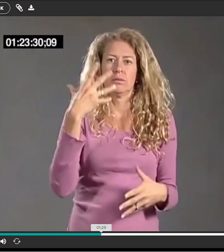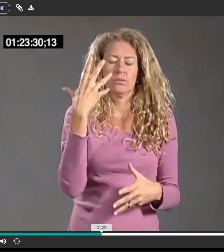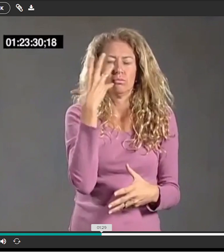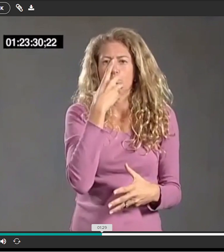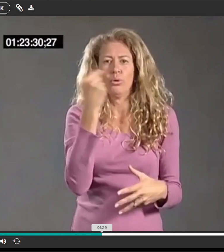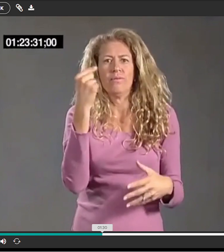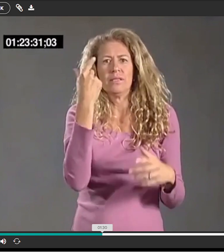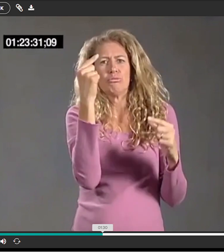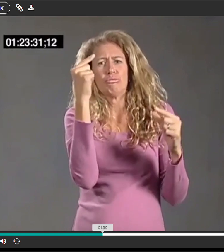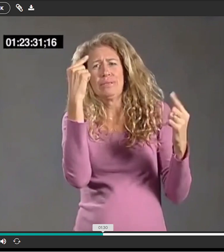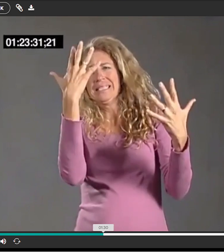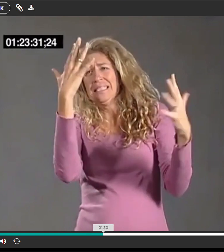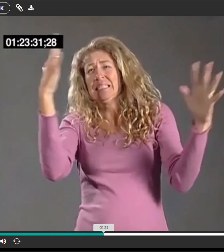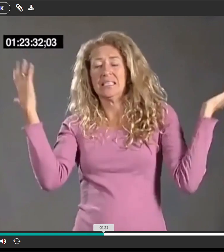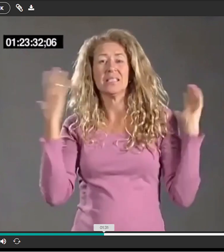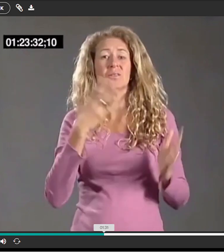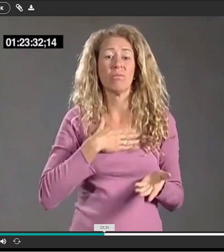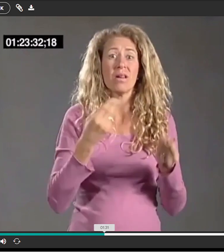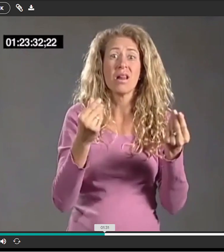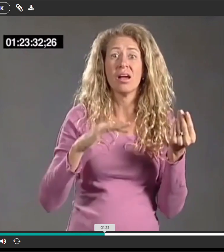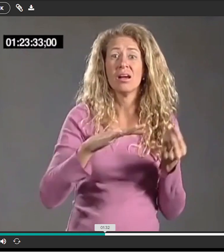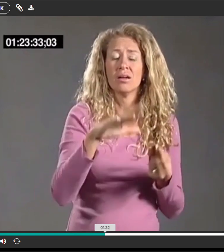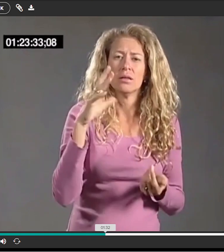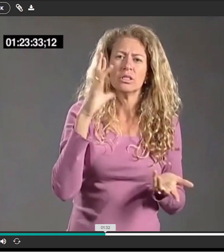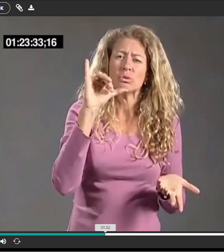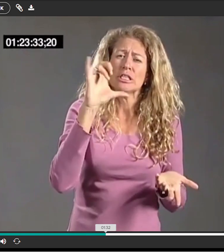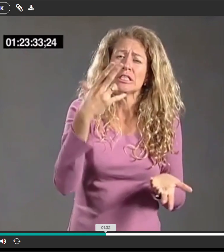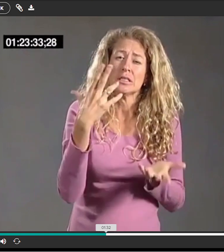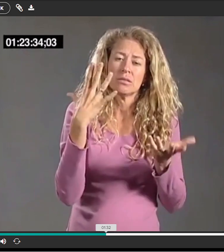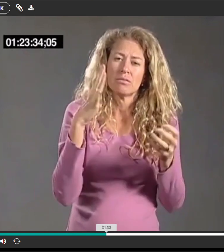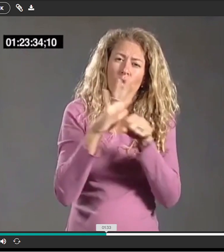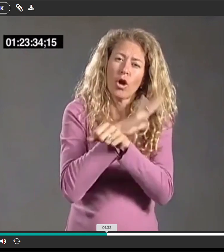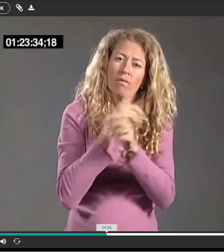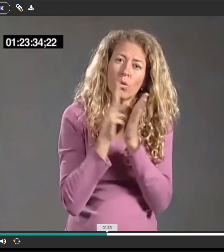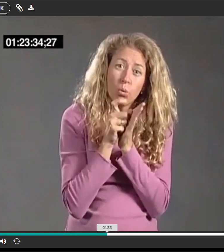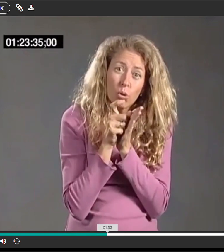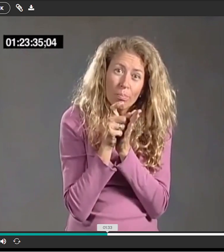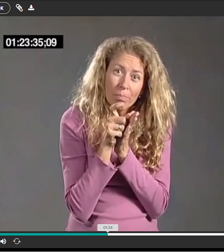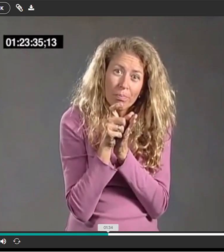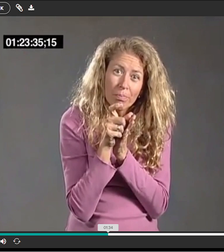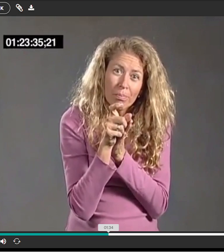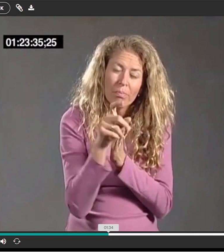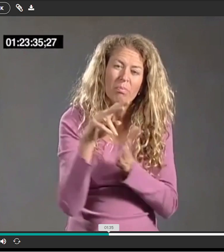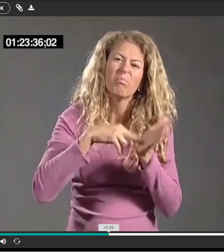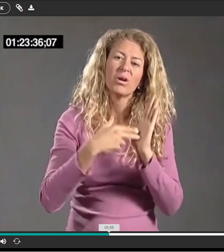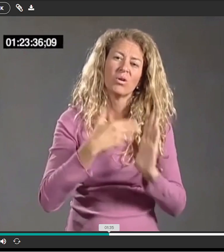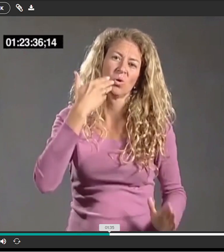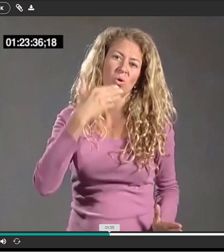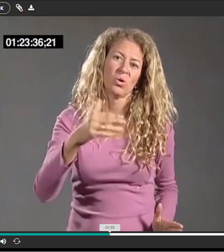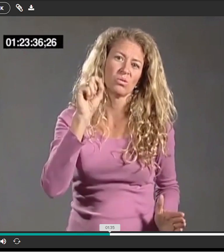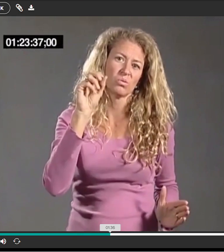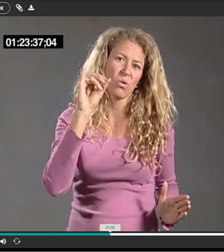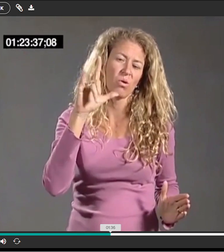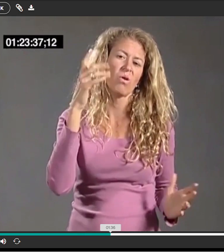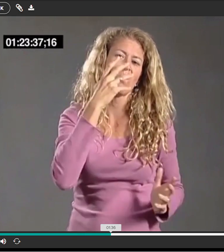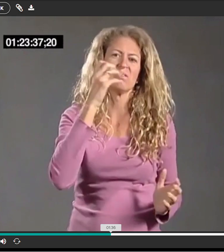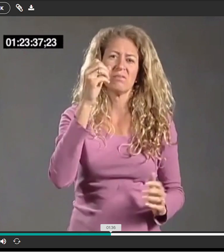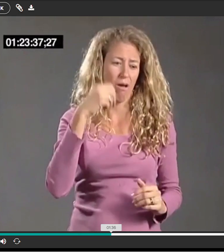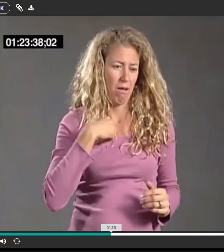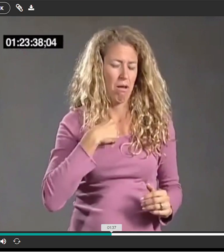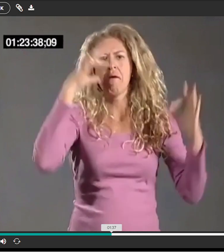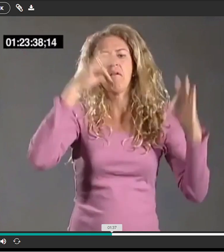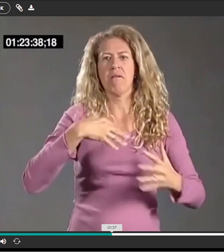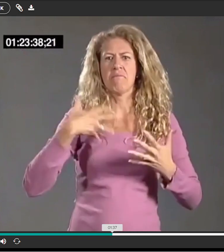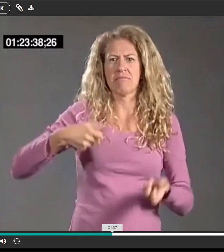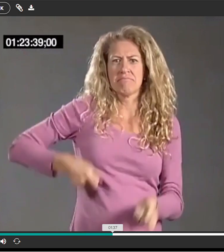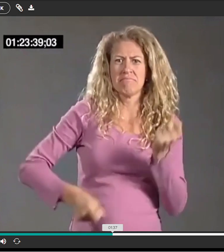how I get it to look so green and lush back there. And the soil is perfect for growing things. It's